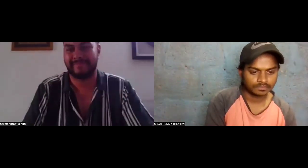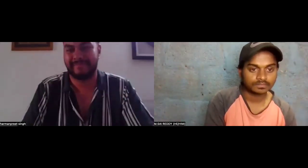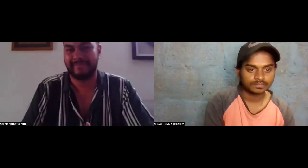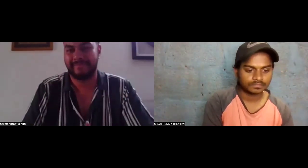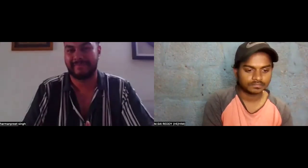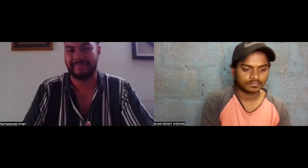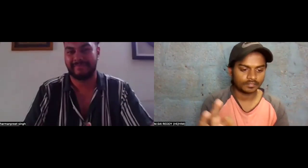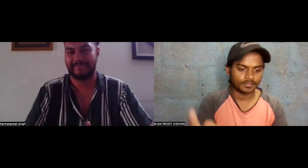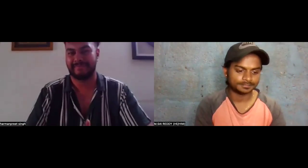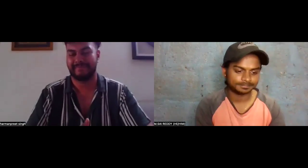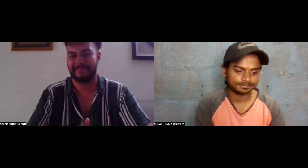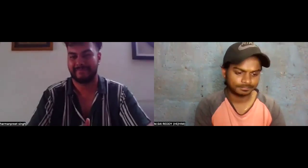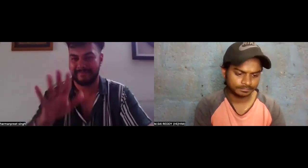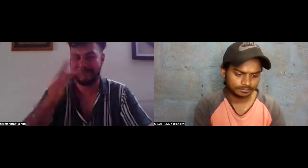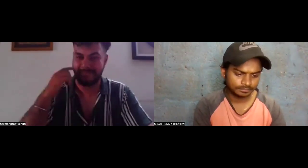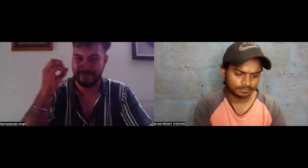Perfect.